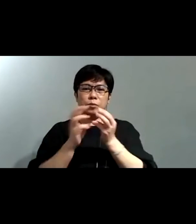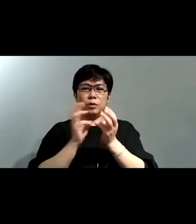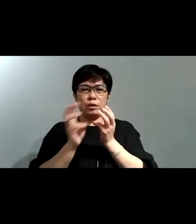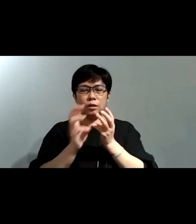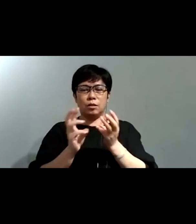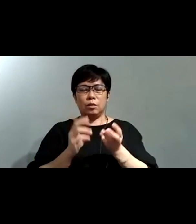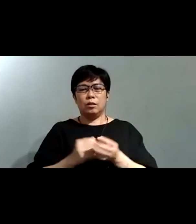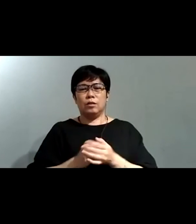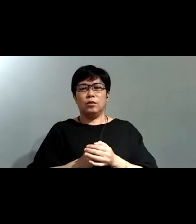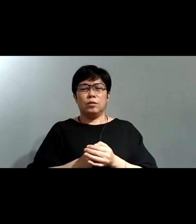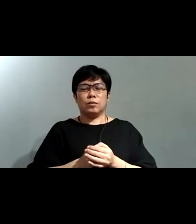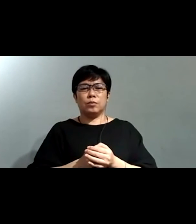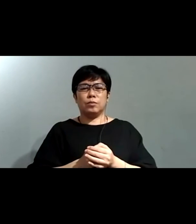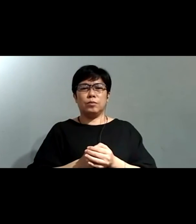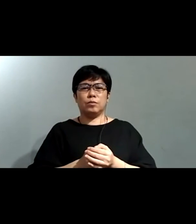she only got